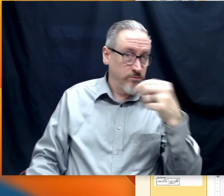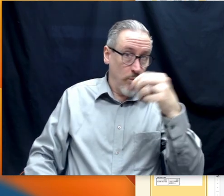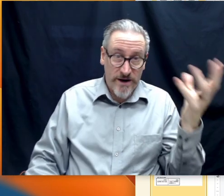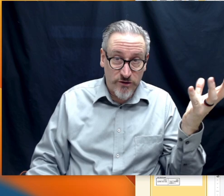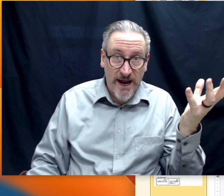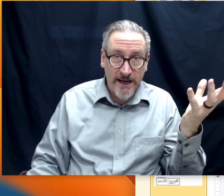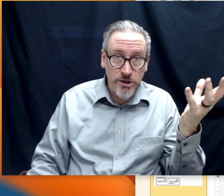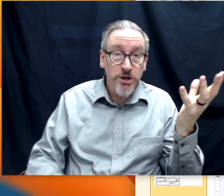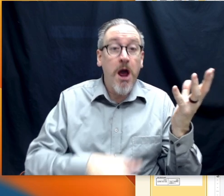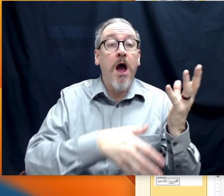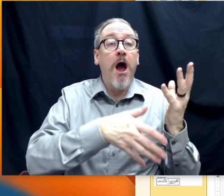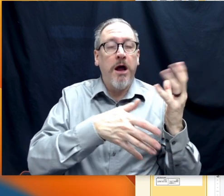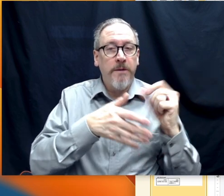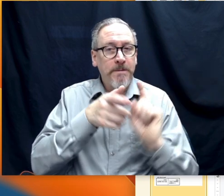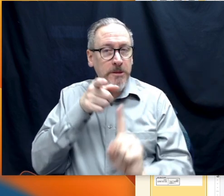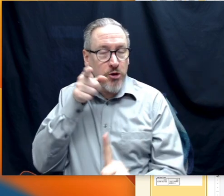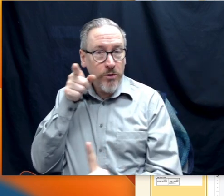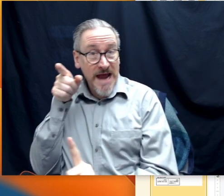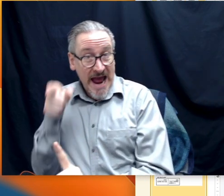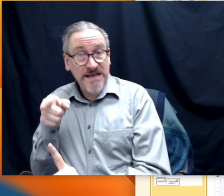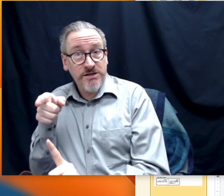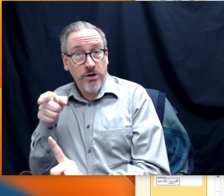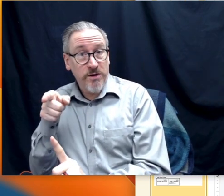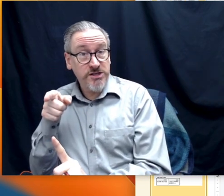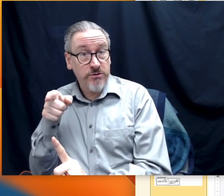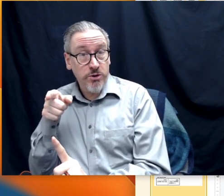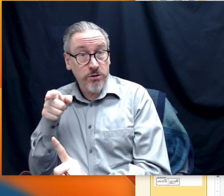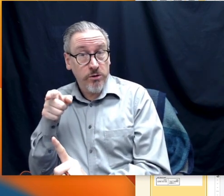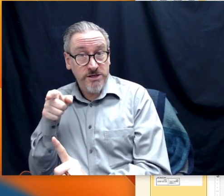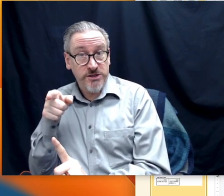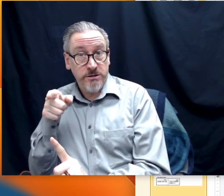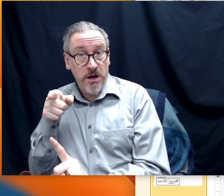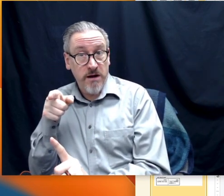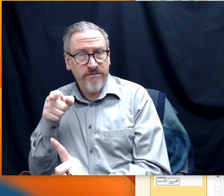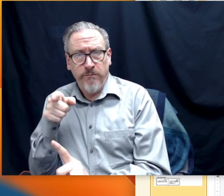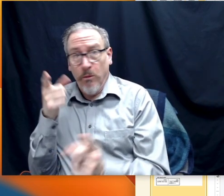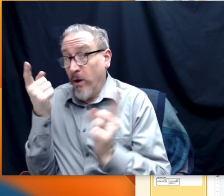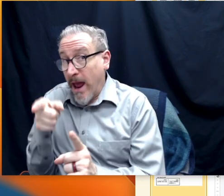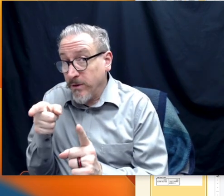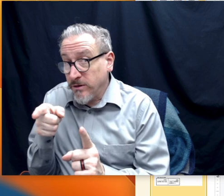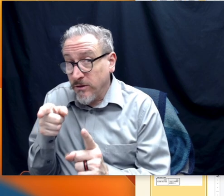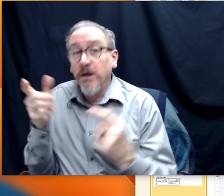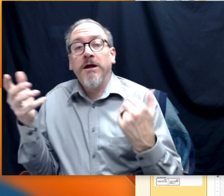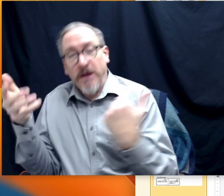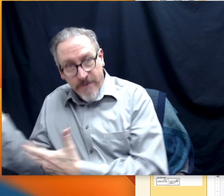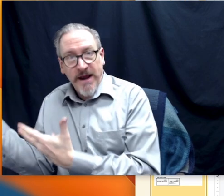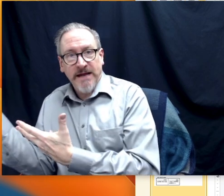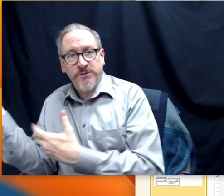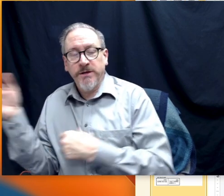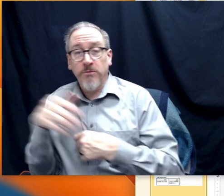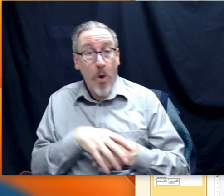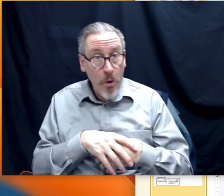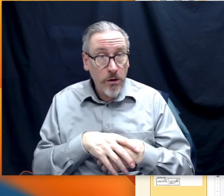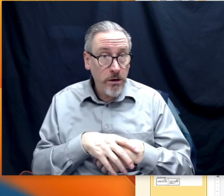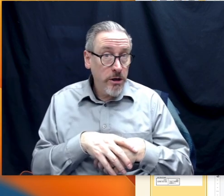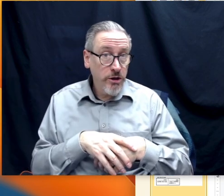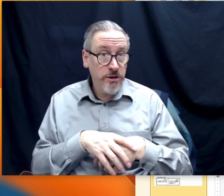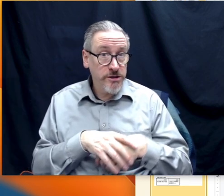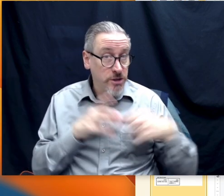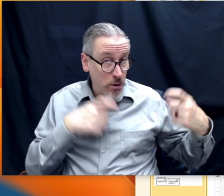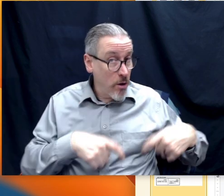was whatever age, you can ask the question, a rhetorical question of what happened, and then answer it,